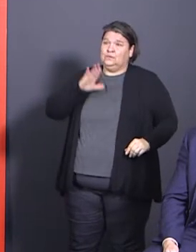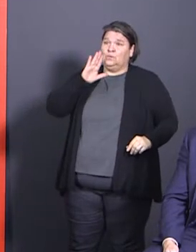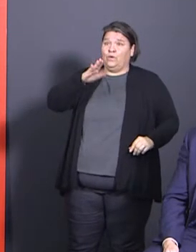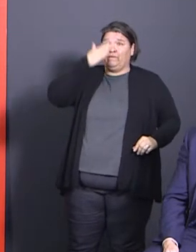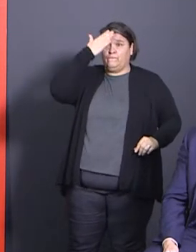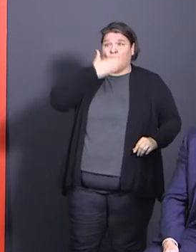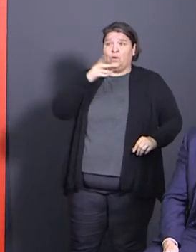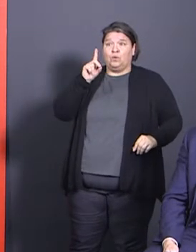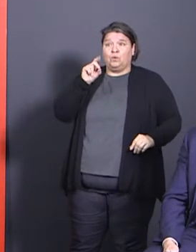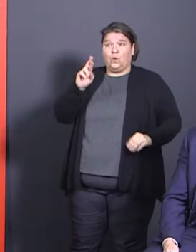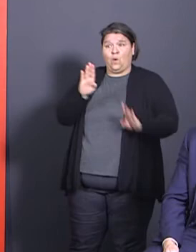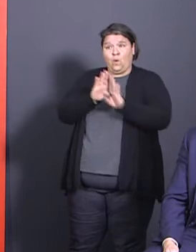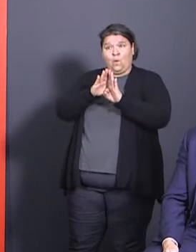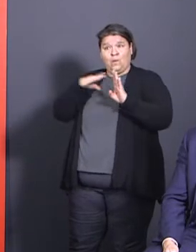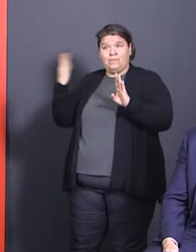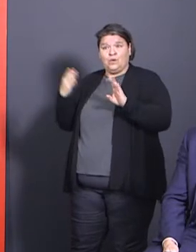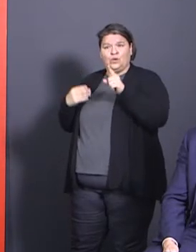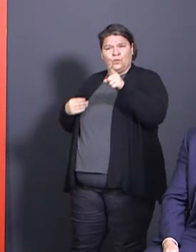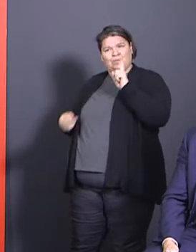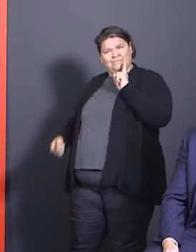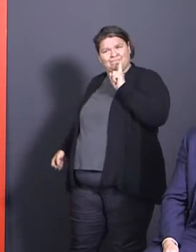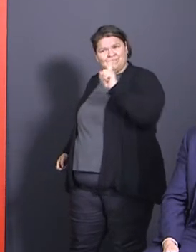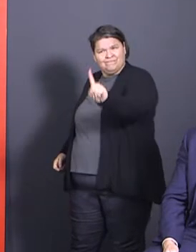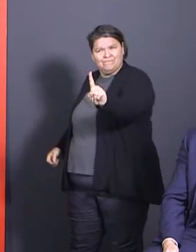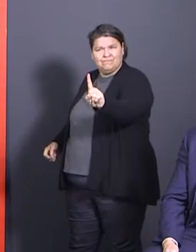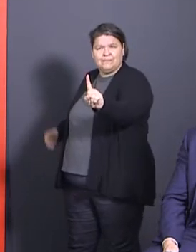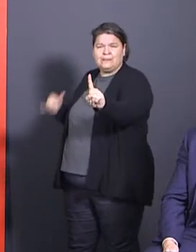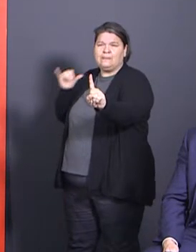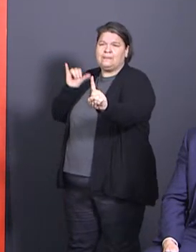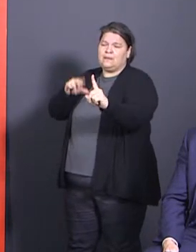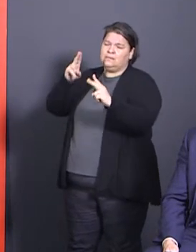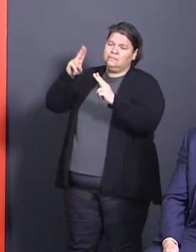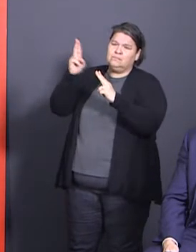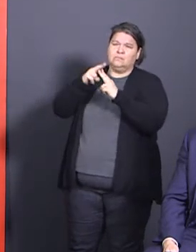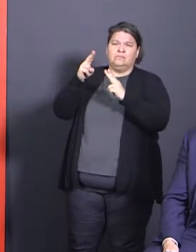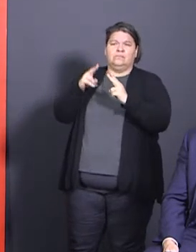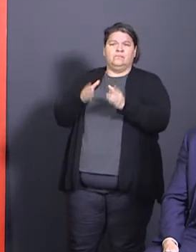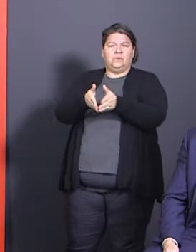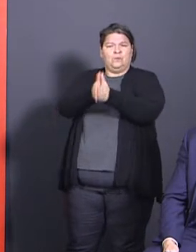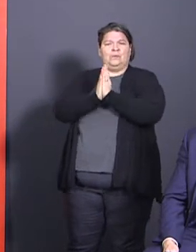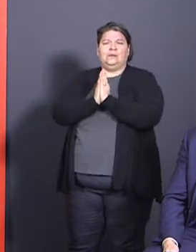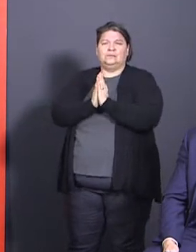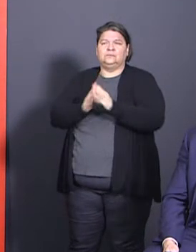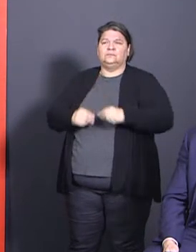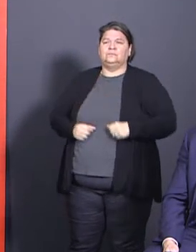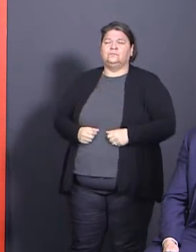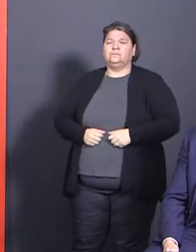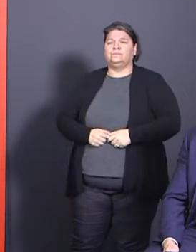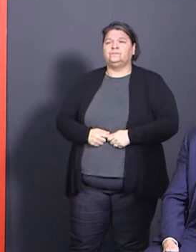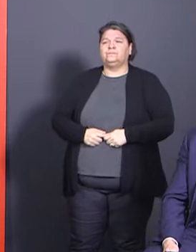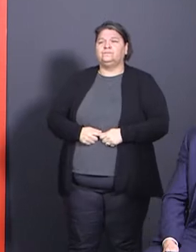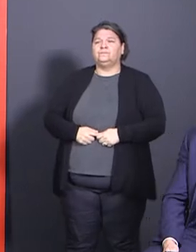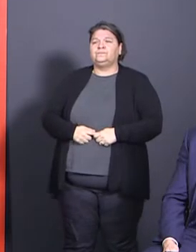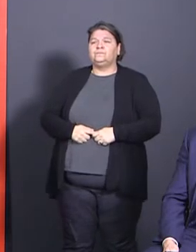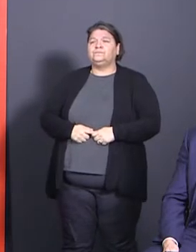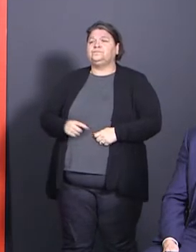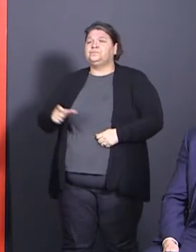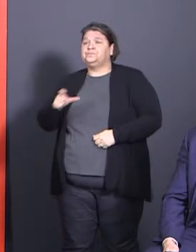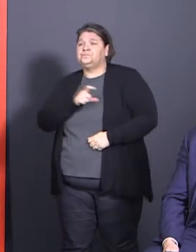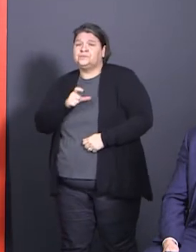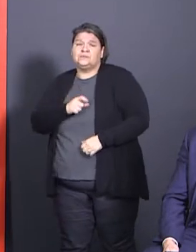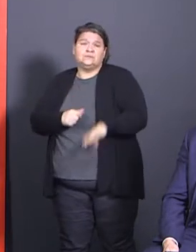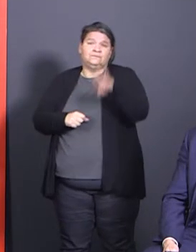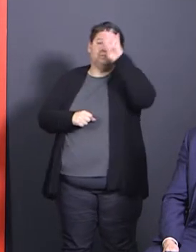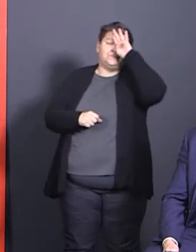firefighters really do put it all on the line every day for you. Their service at an unprecedented time, we should all be